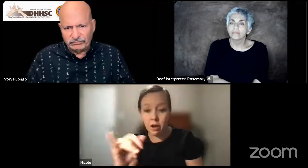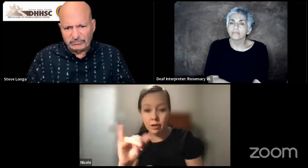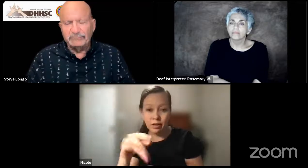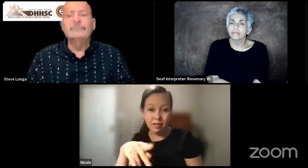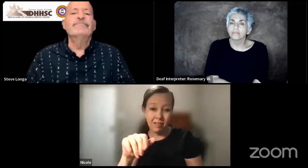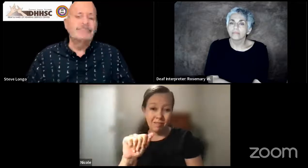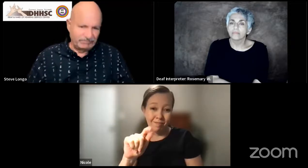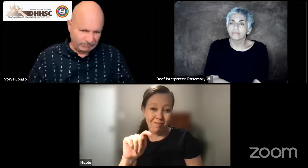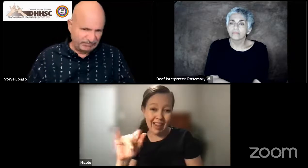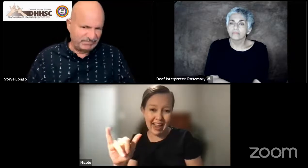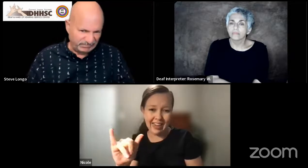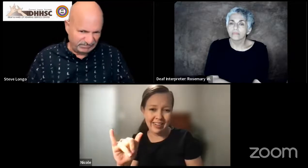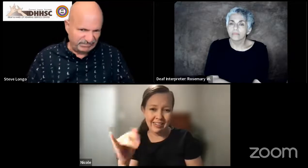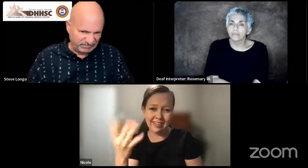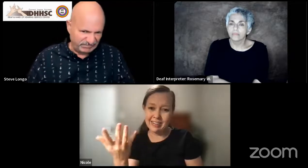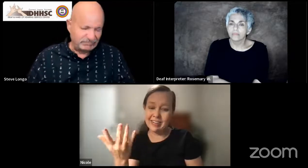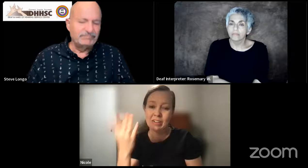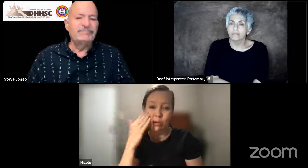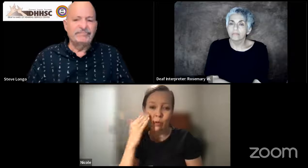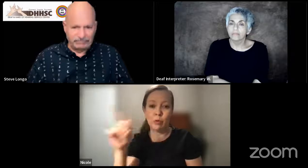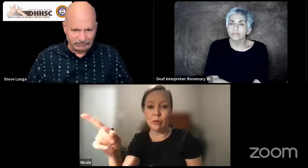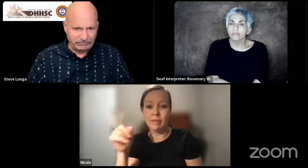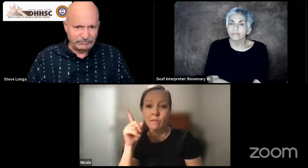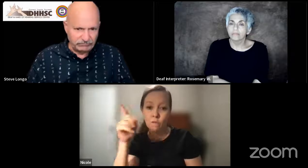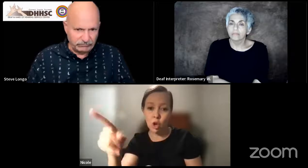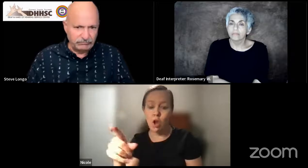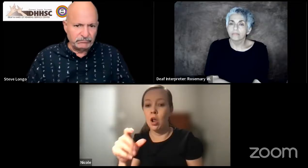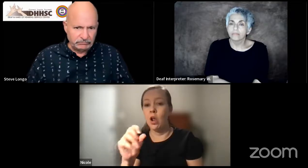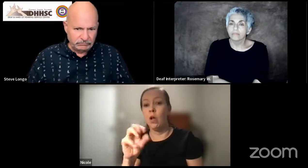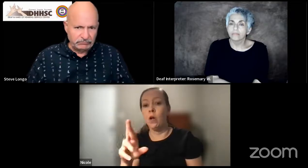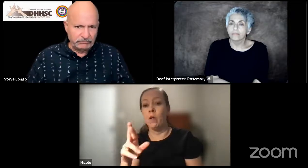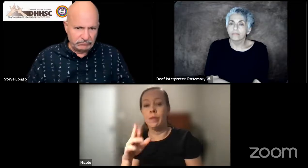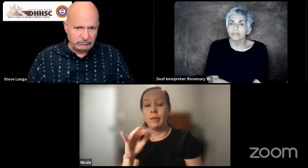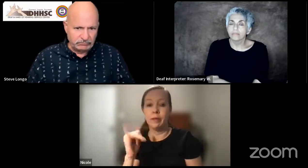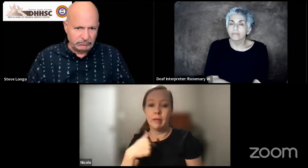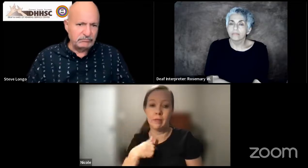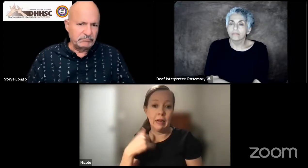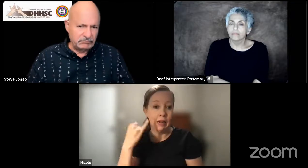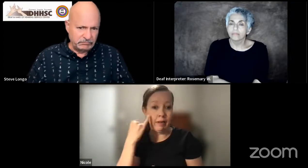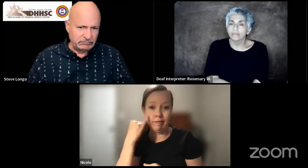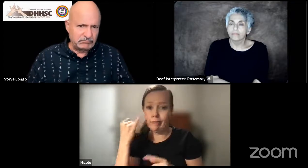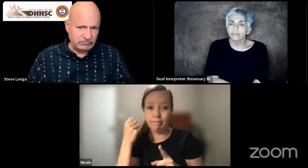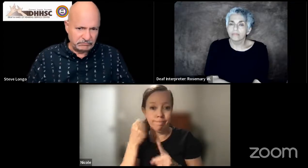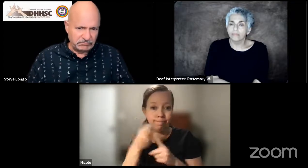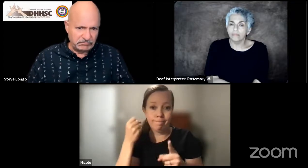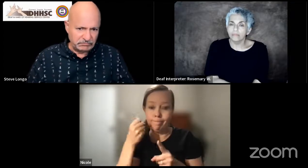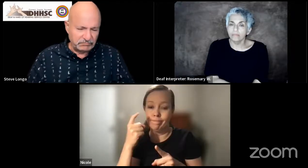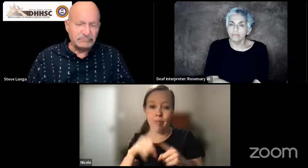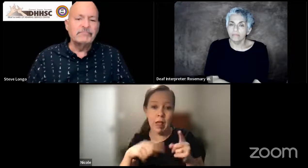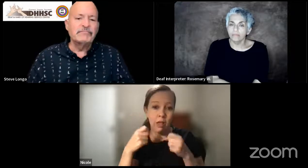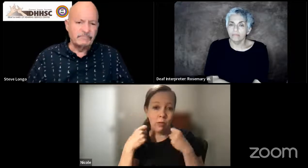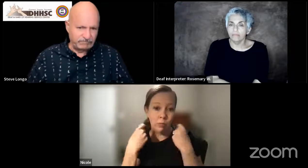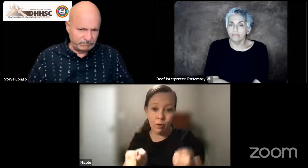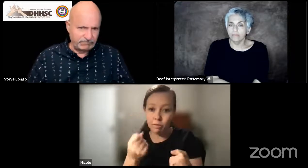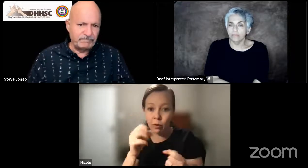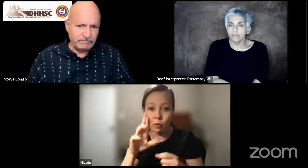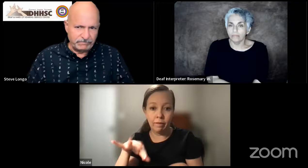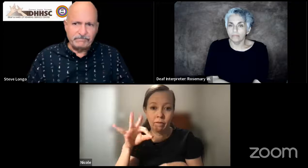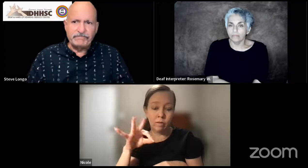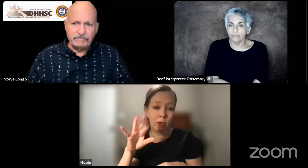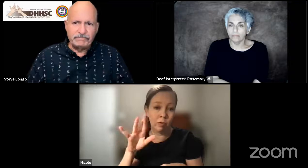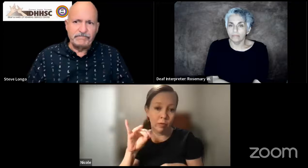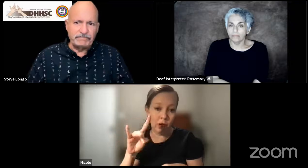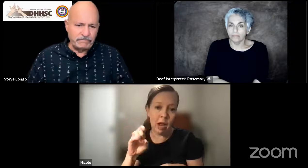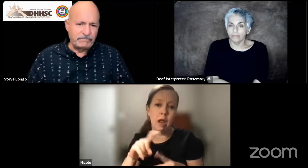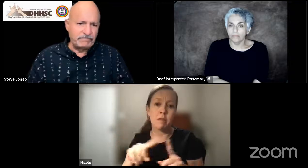streaming option, especially for those who live far. Like for Patty, I know that it's quite a distance for you to come for those meetings, or